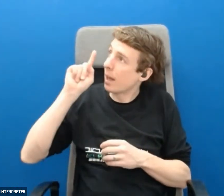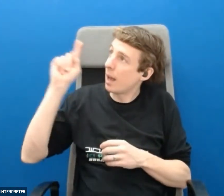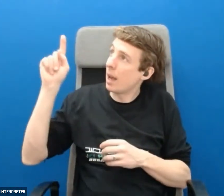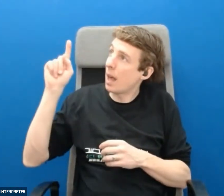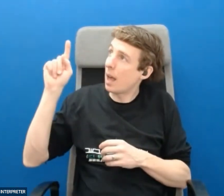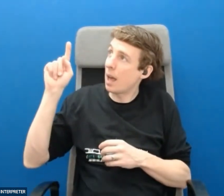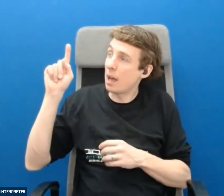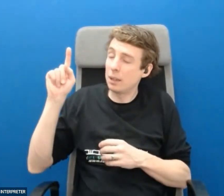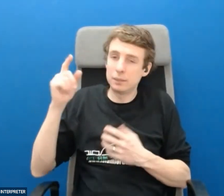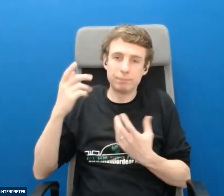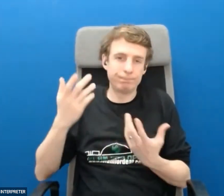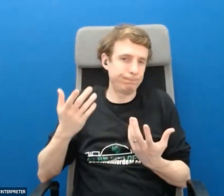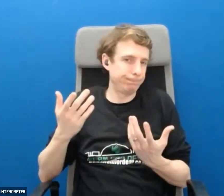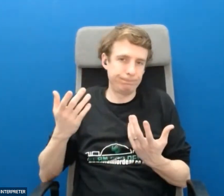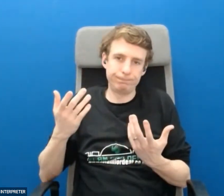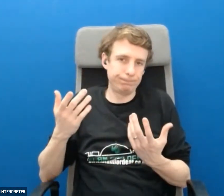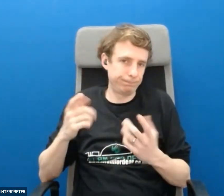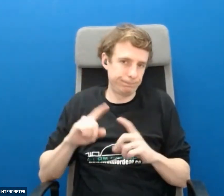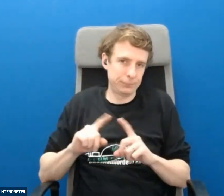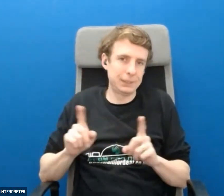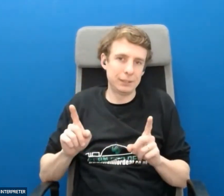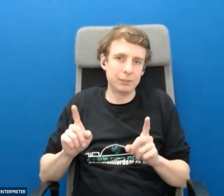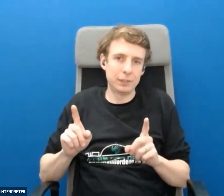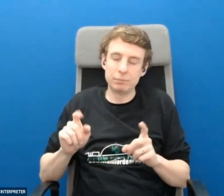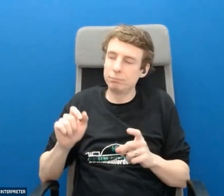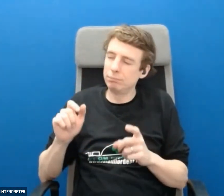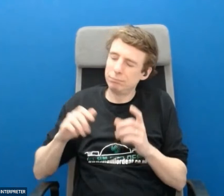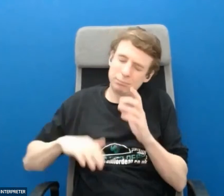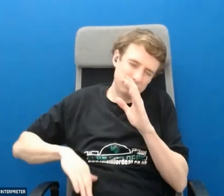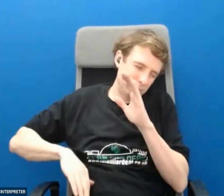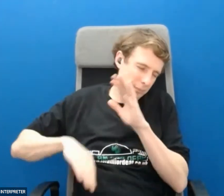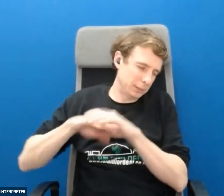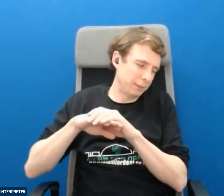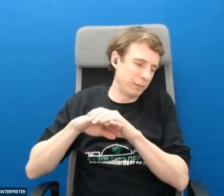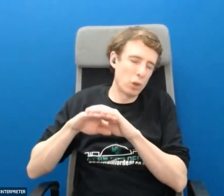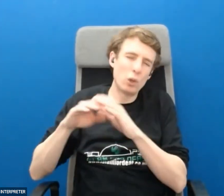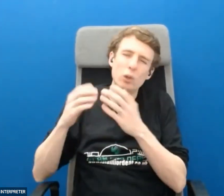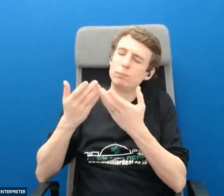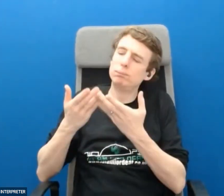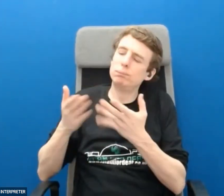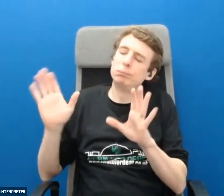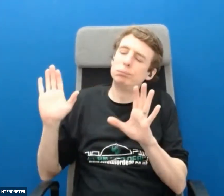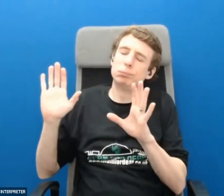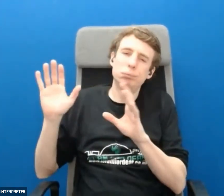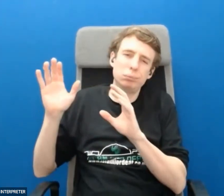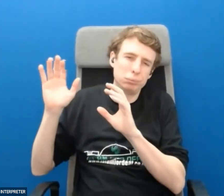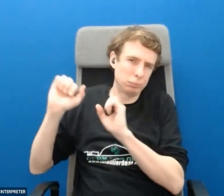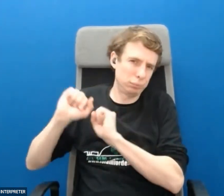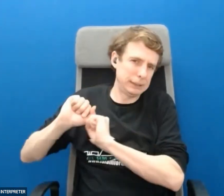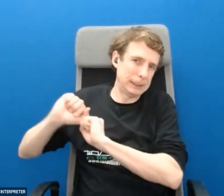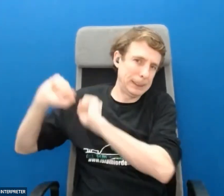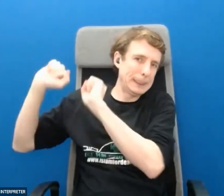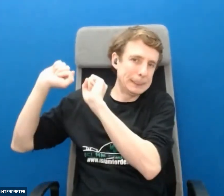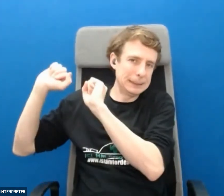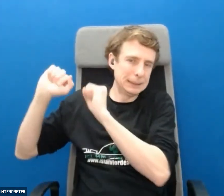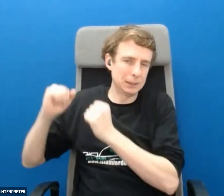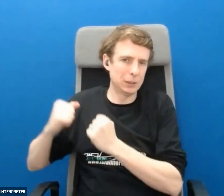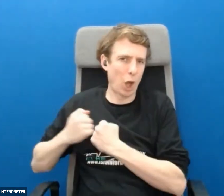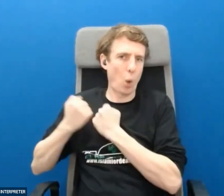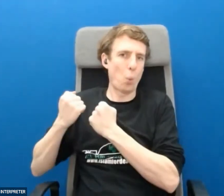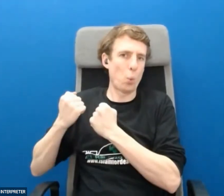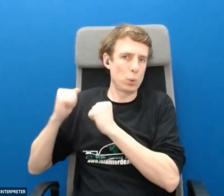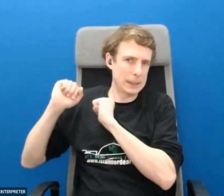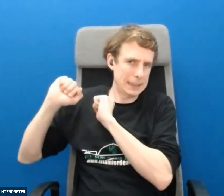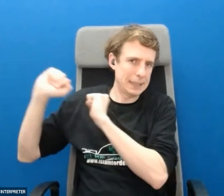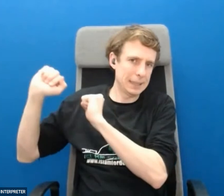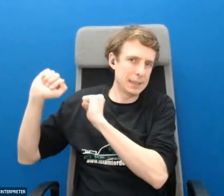more expansive, and it's general. The second way that we answer this is